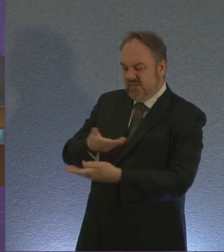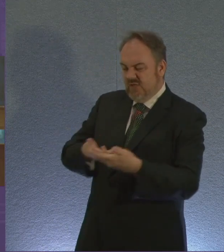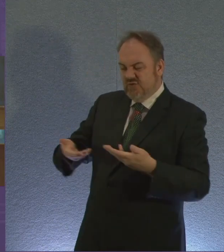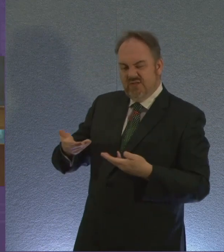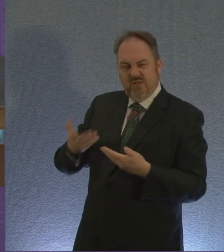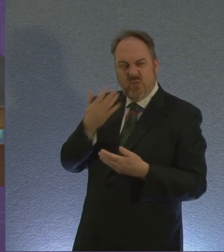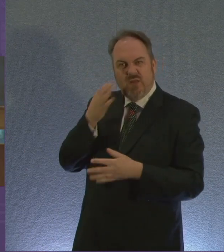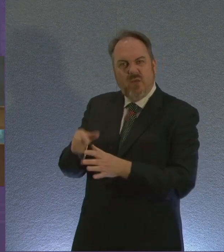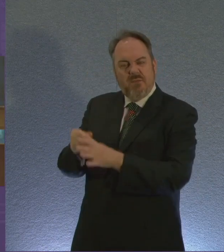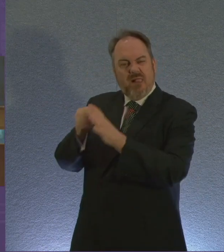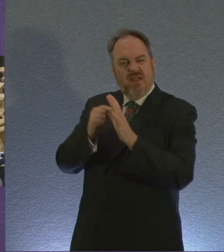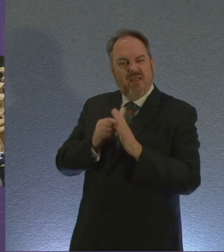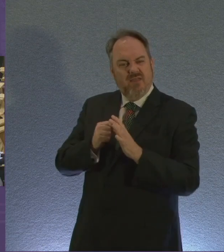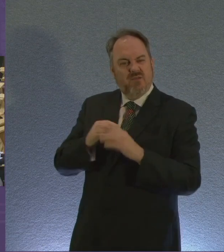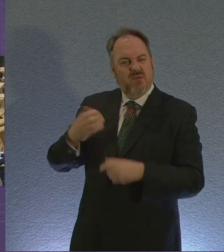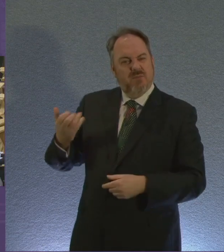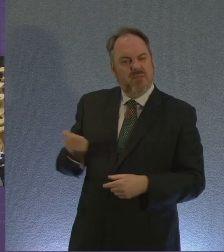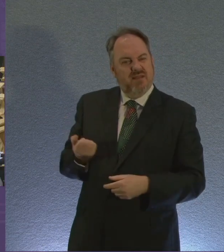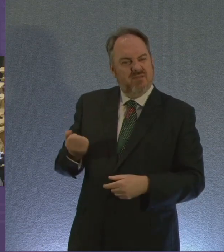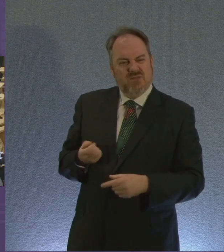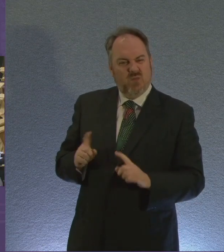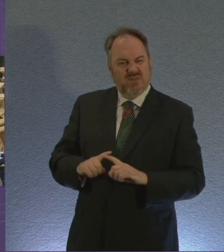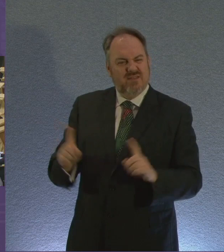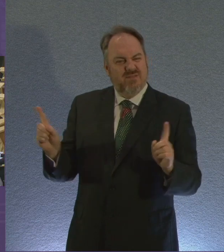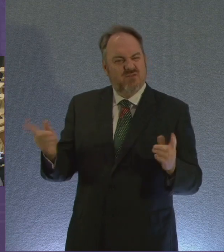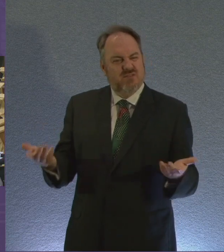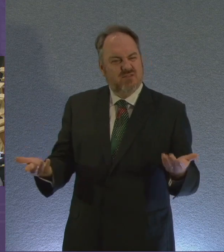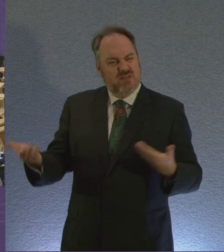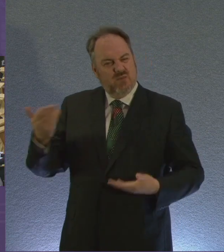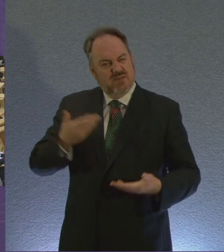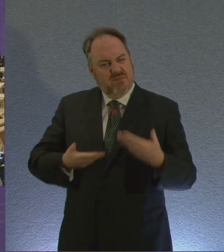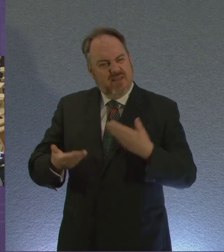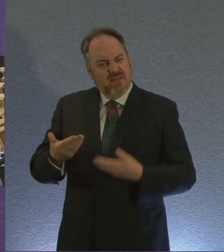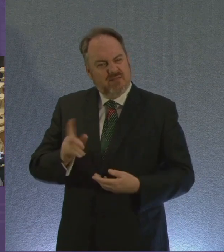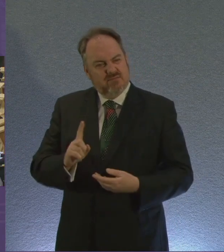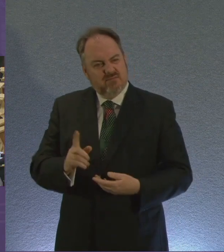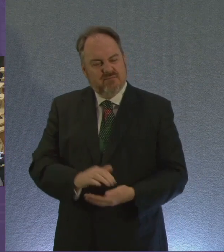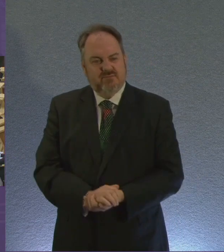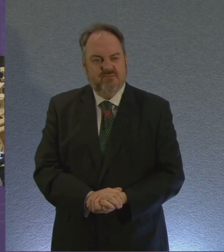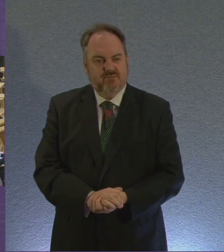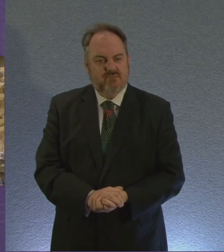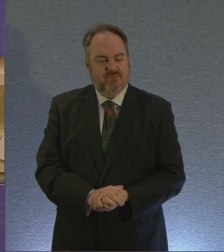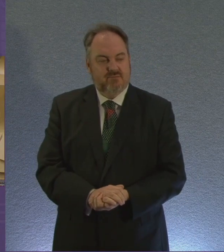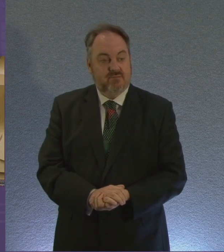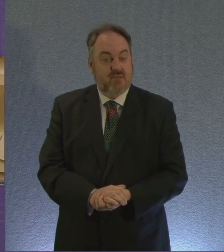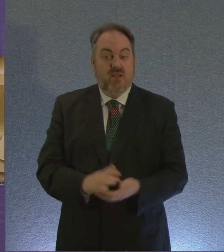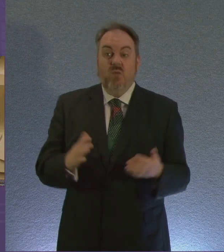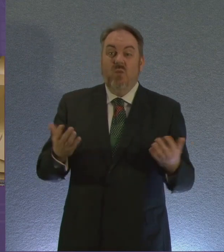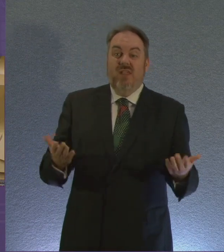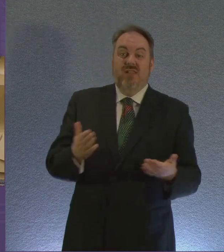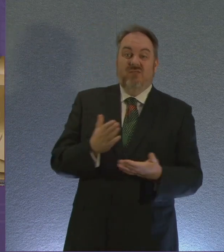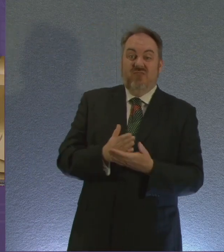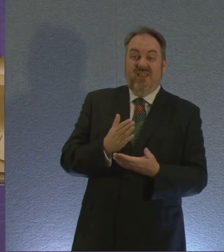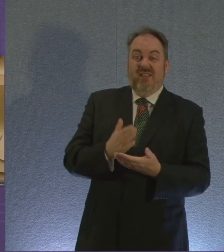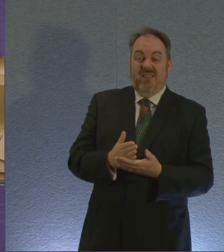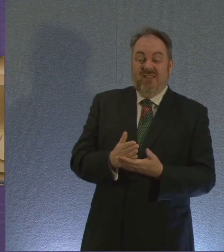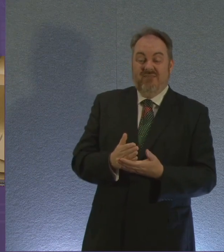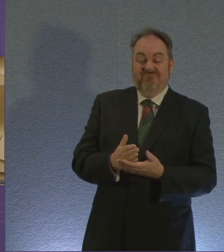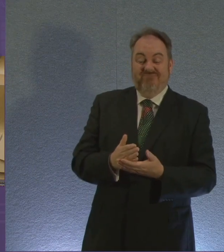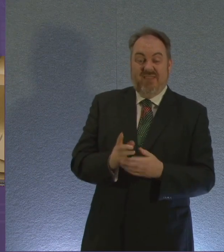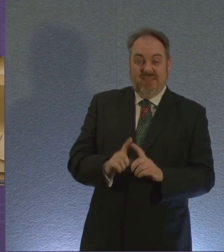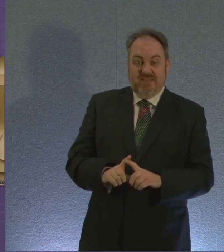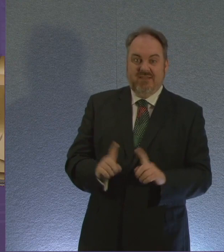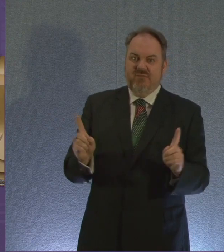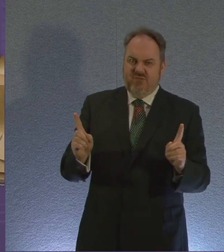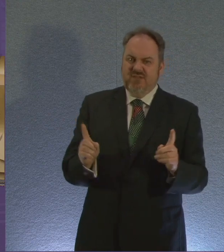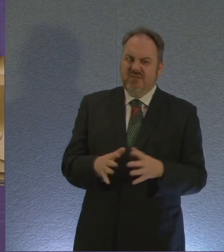for disability benefits? Shirley-Ann Somerville. Well, the differences will be very, very stark, because as I said